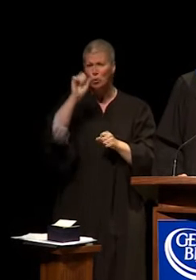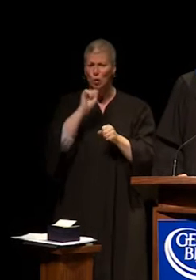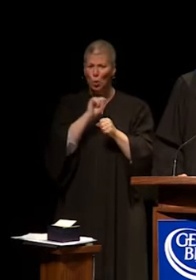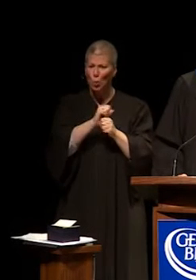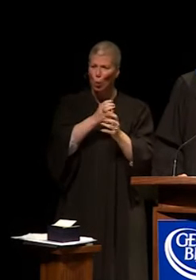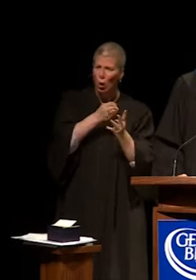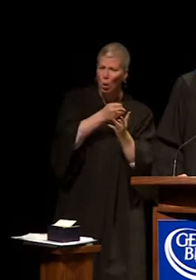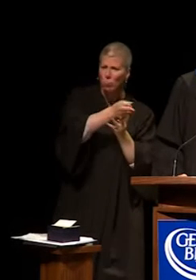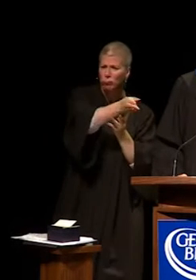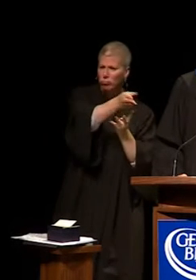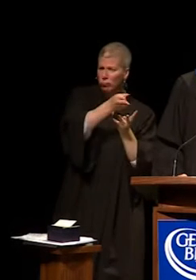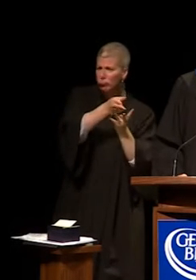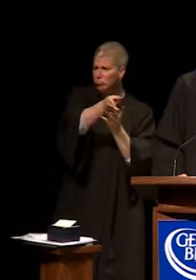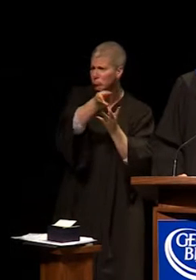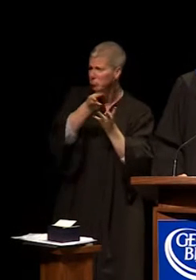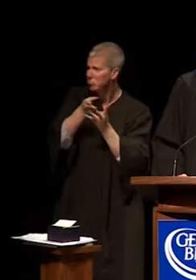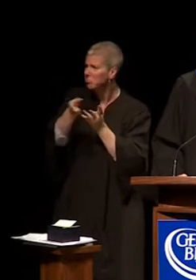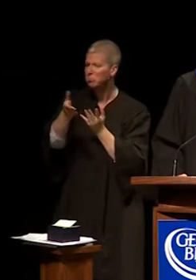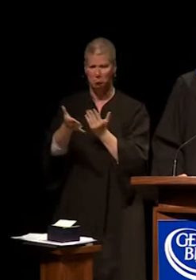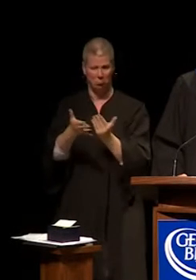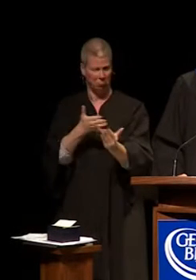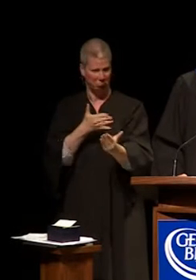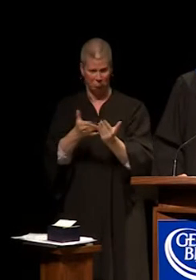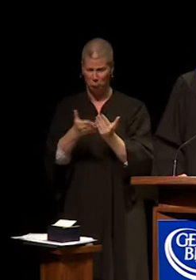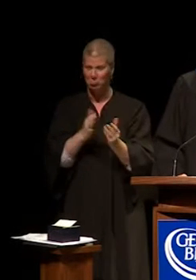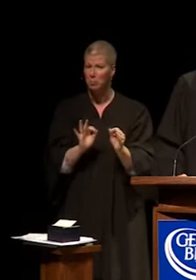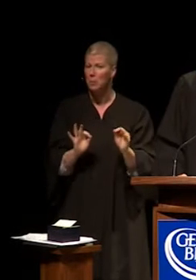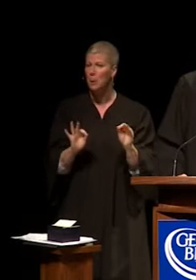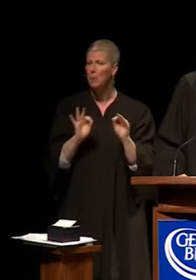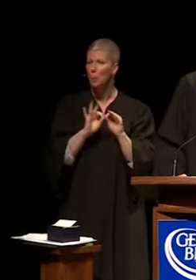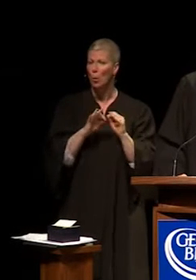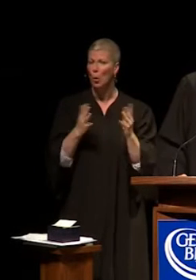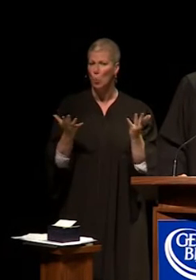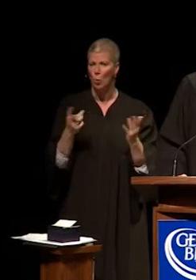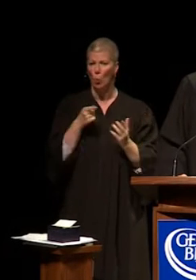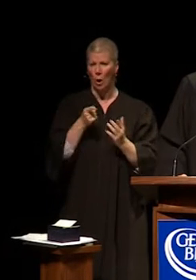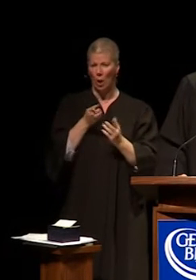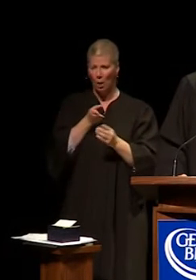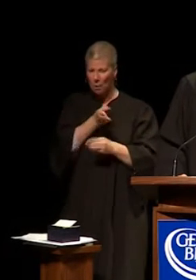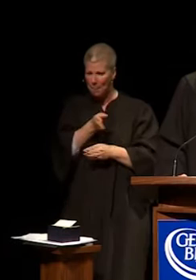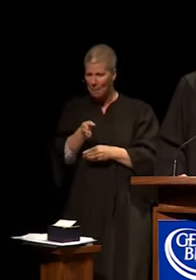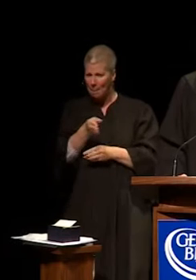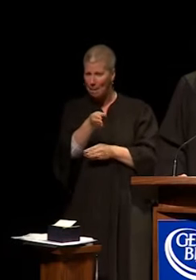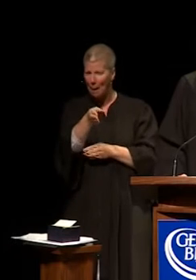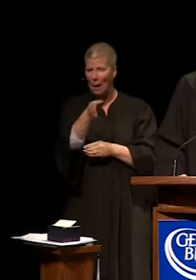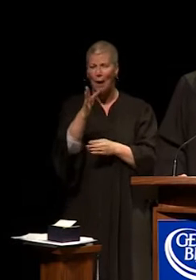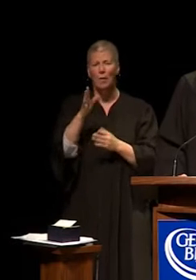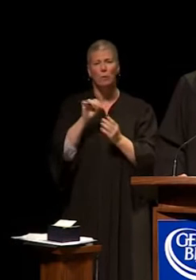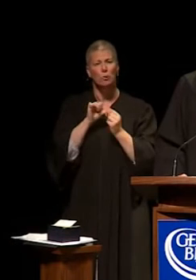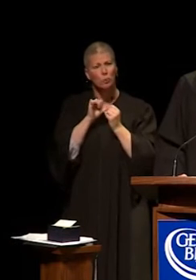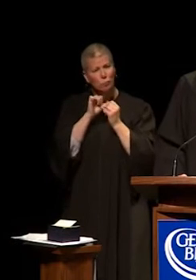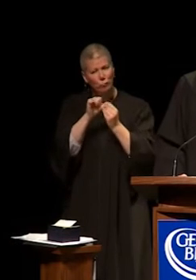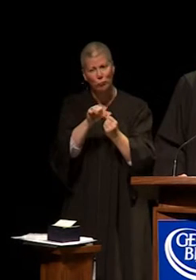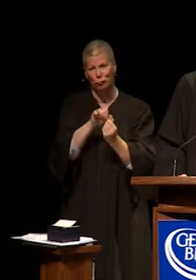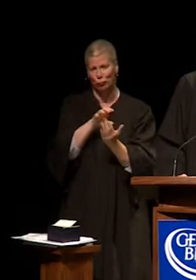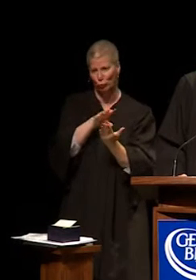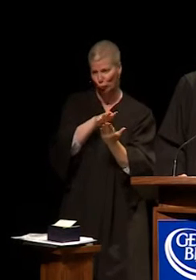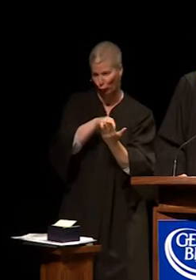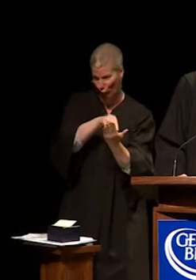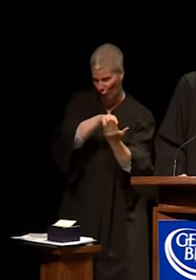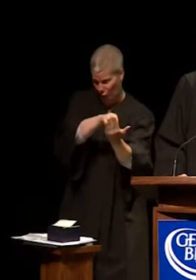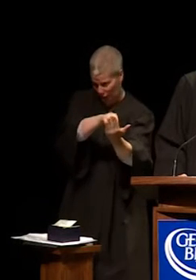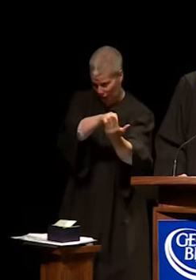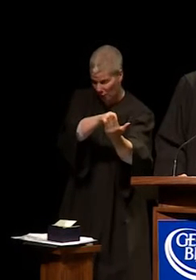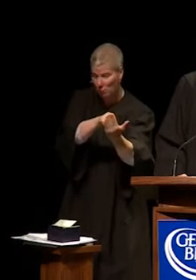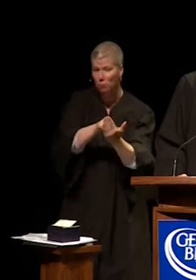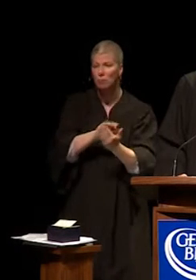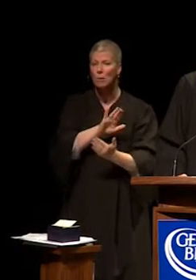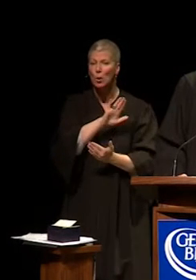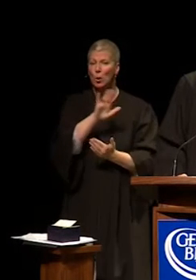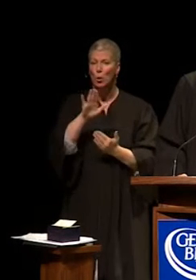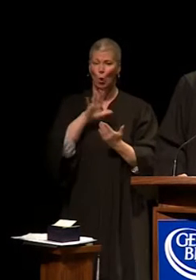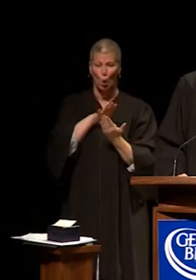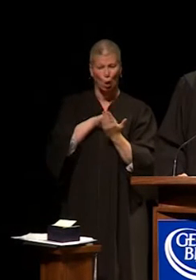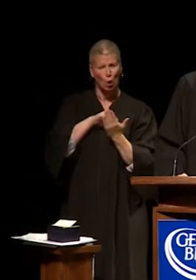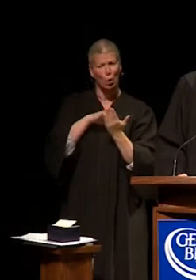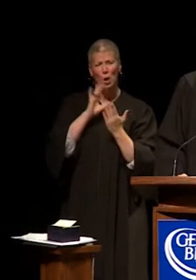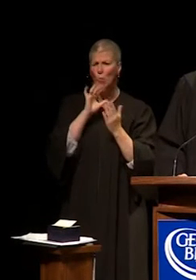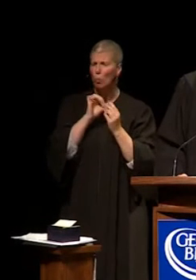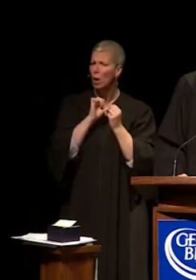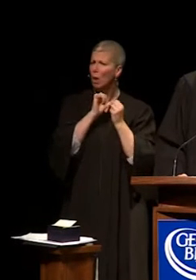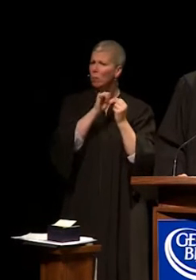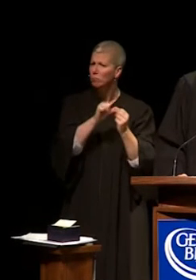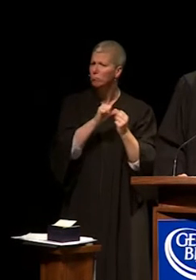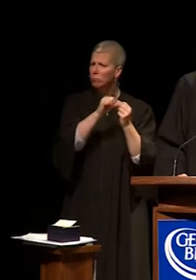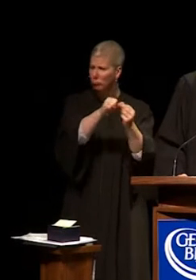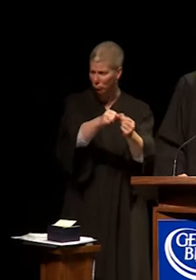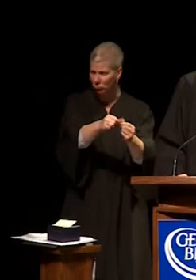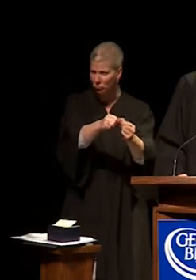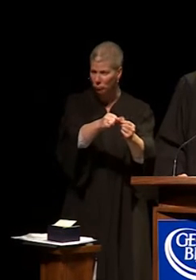career path you choose to follow, you will always be on the path of learning. Your lessons will continue,